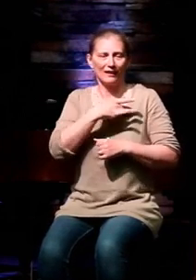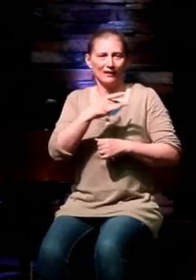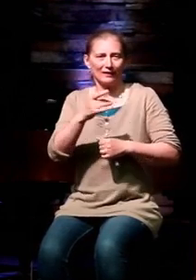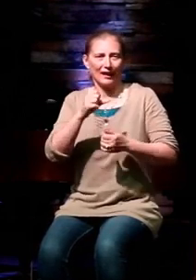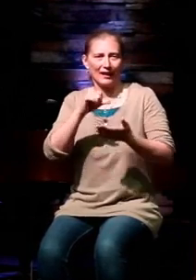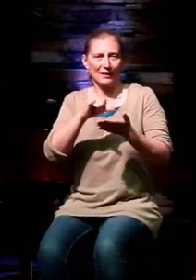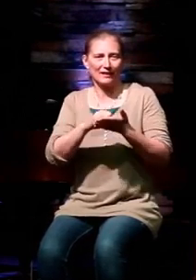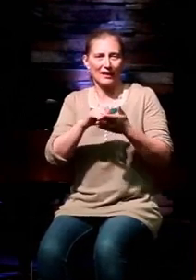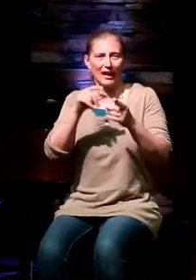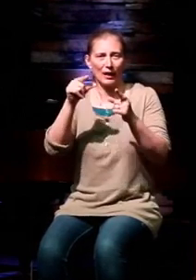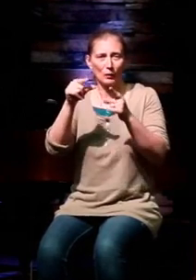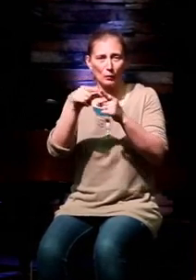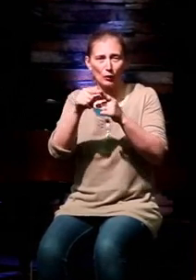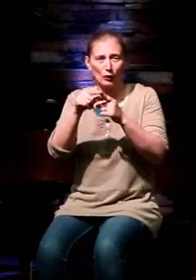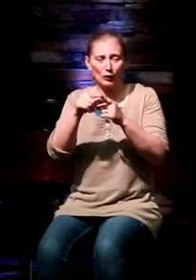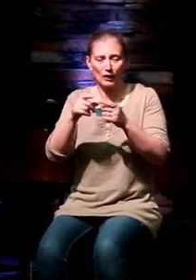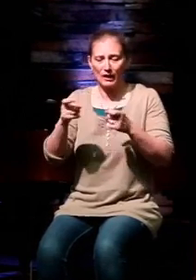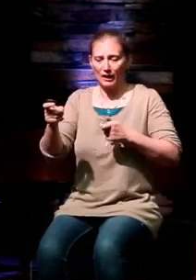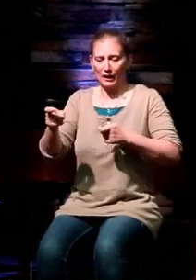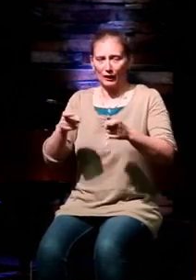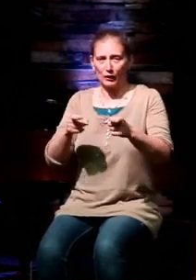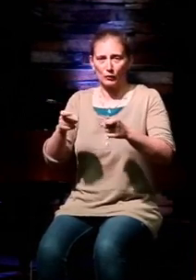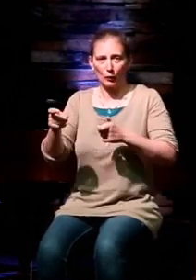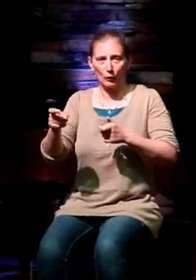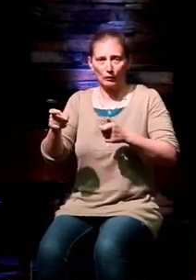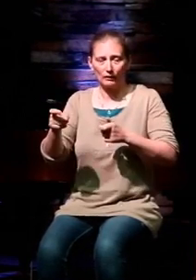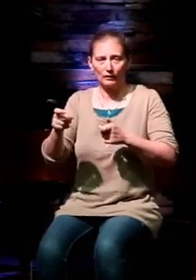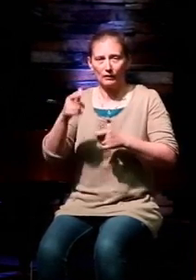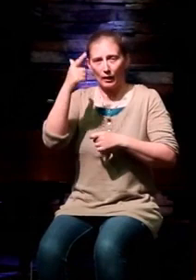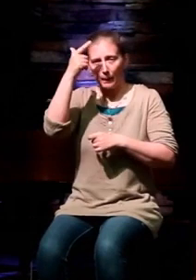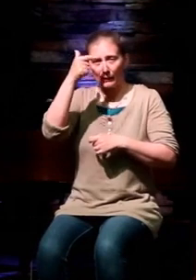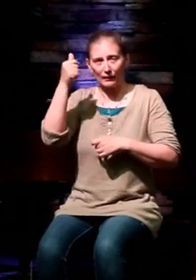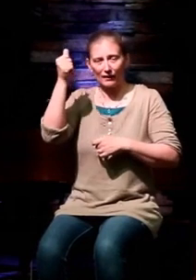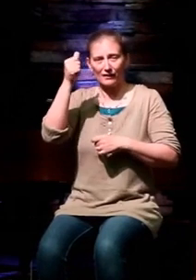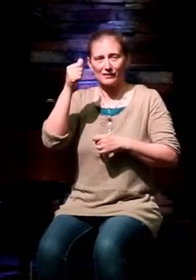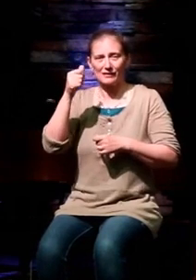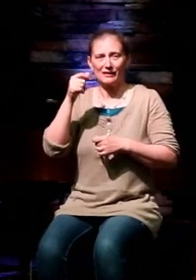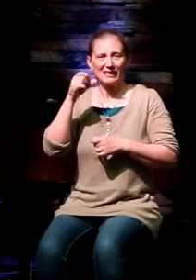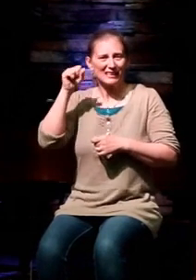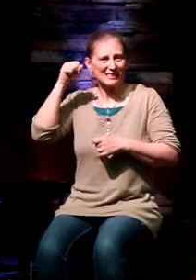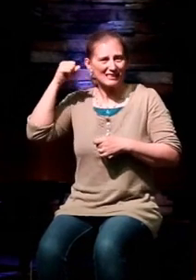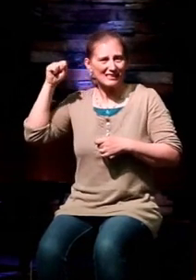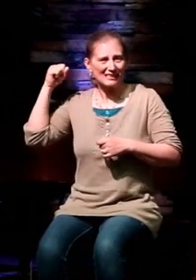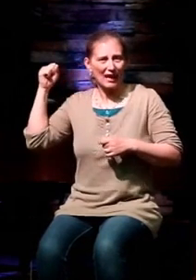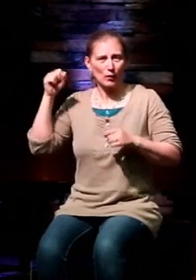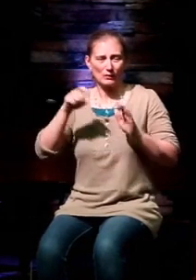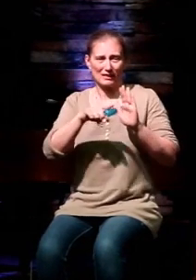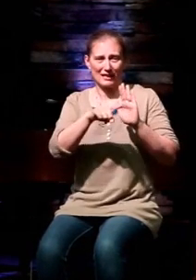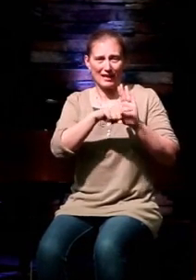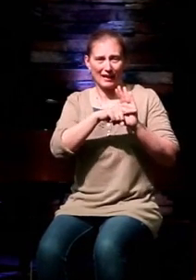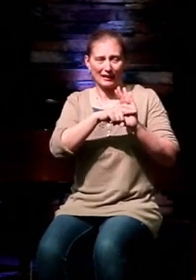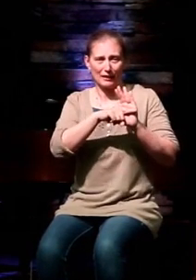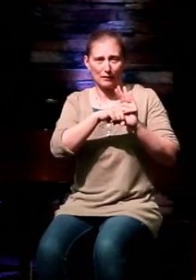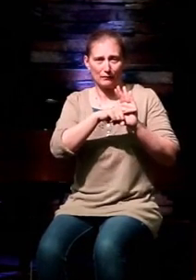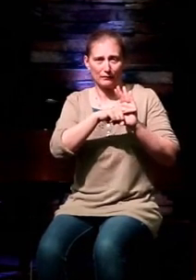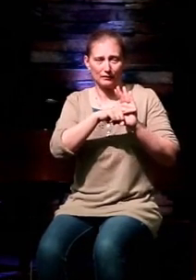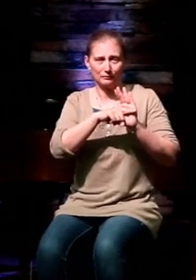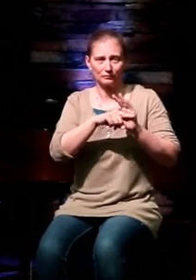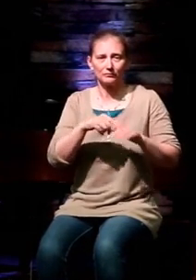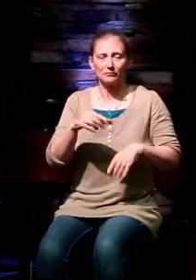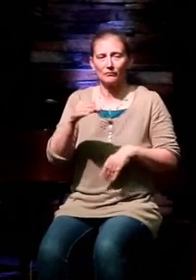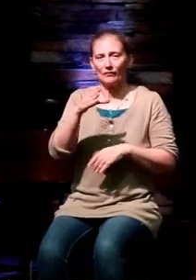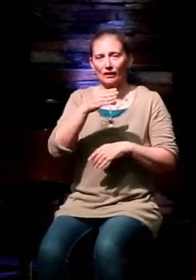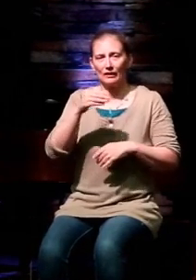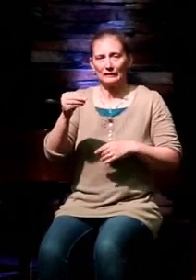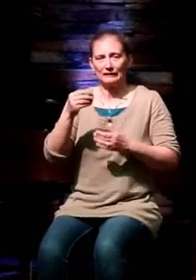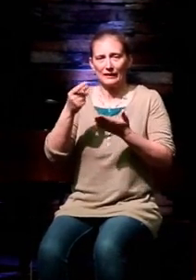negative connotation in our society today. But more times than not, when you're talking about a relationship and you're saying, well, somebody's controlling me in